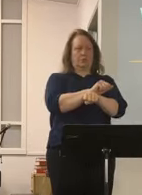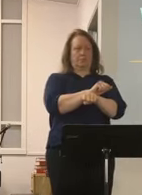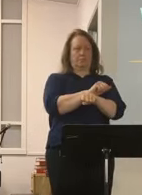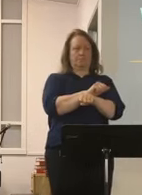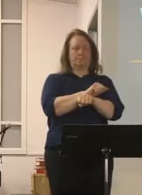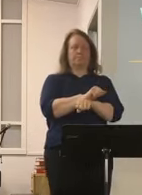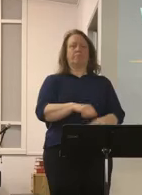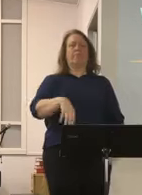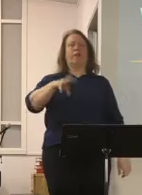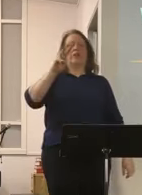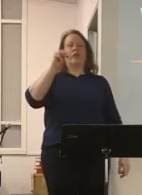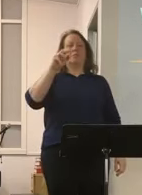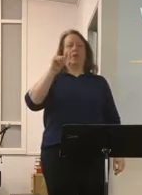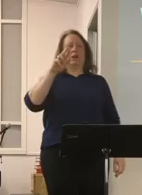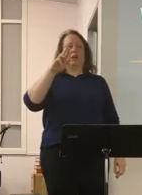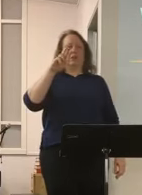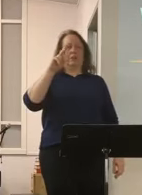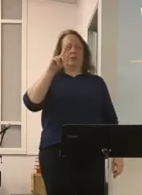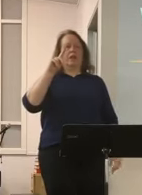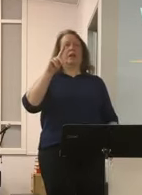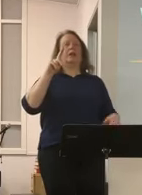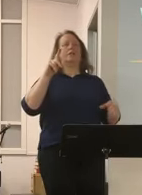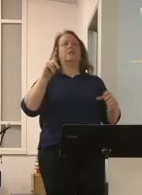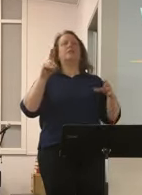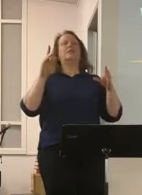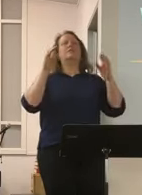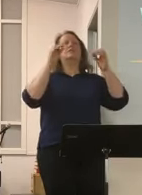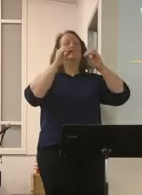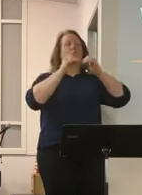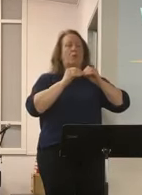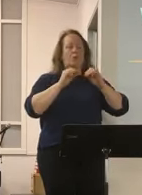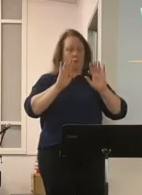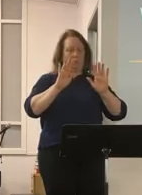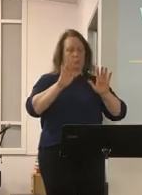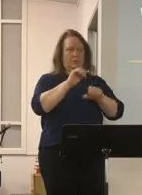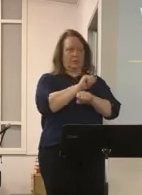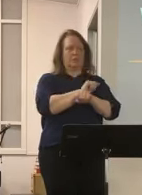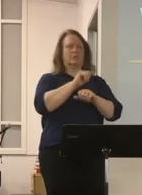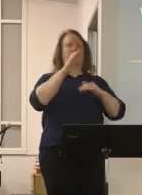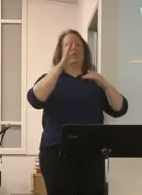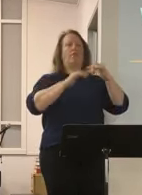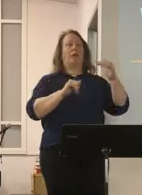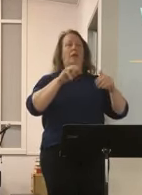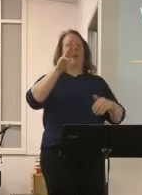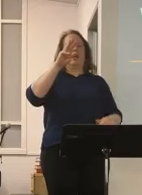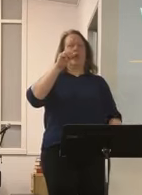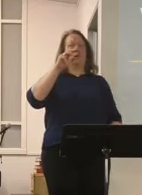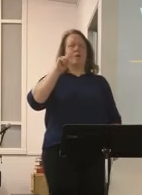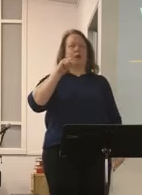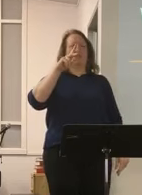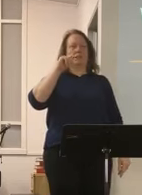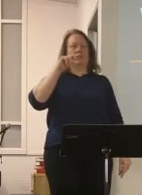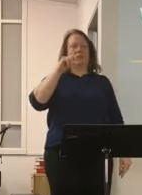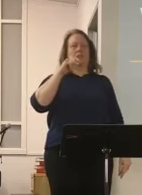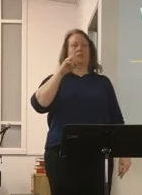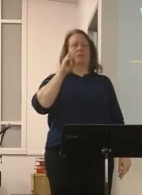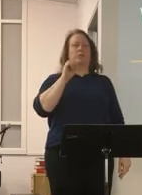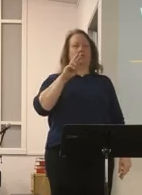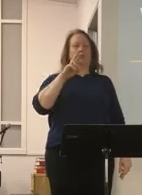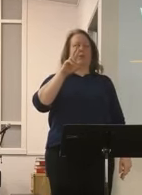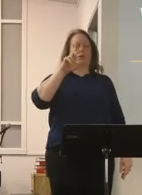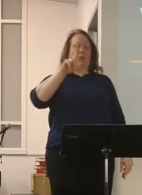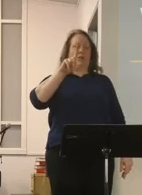that Mark has more miracles in his story than Matthew and Luke does. And